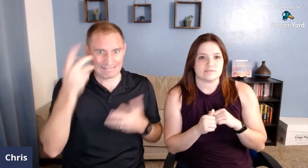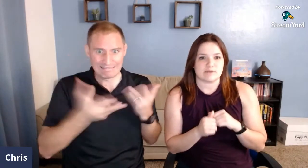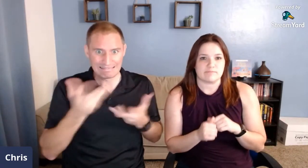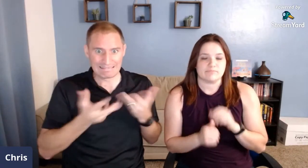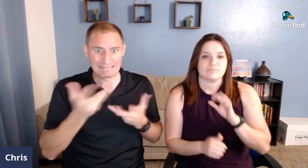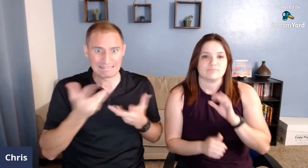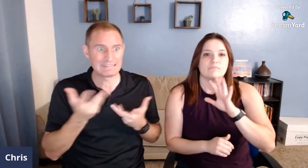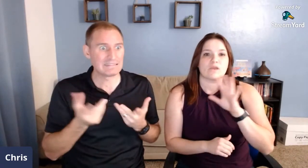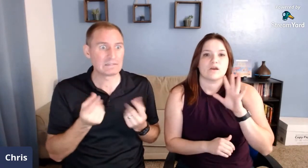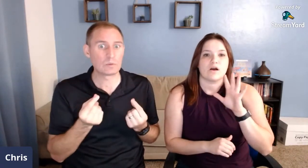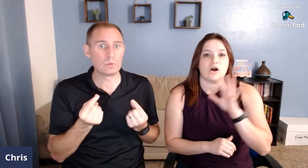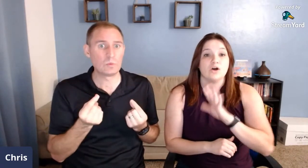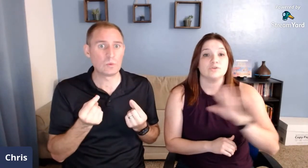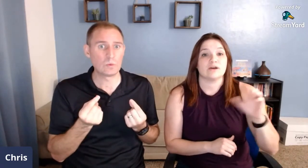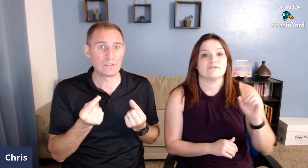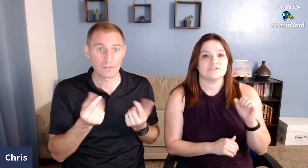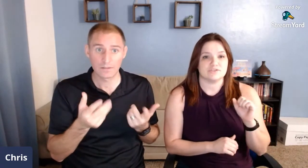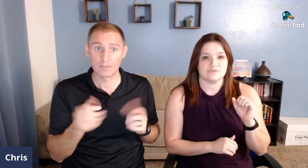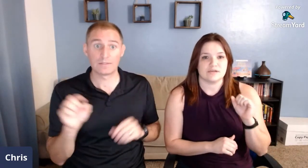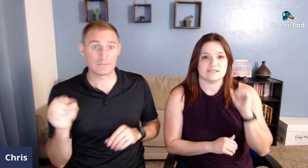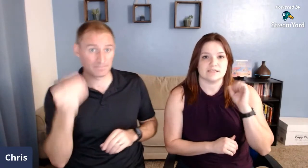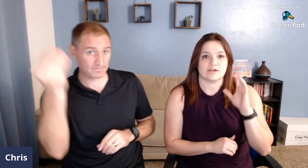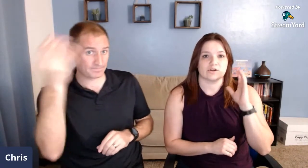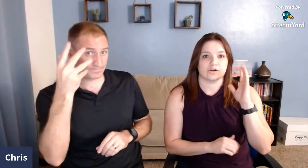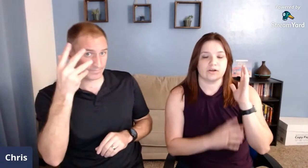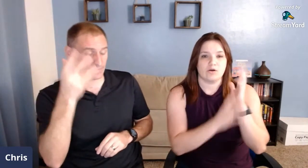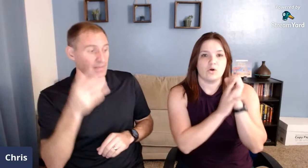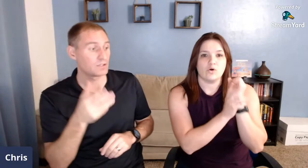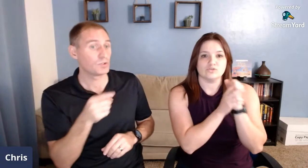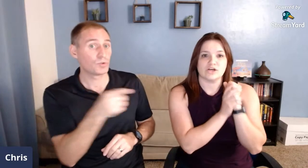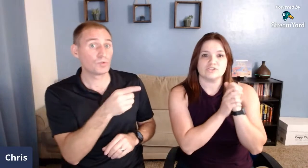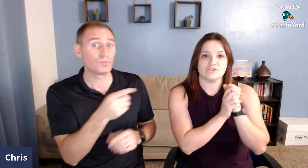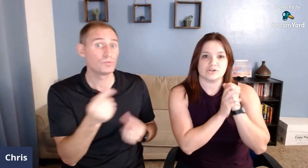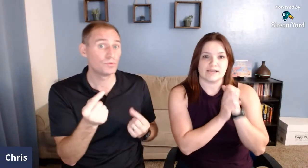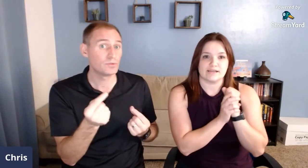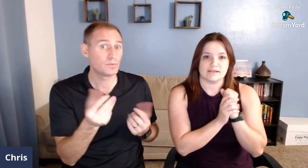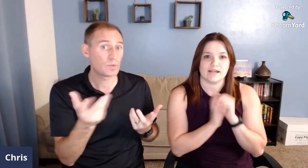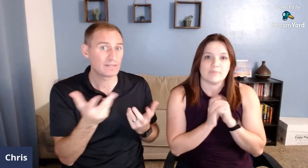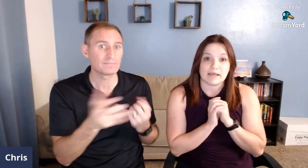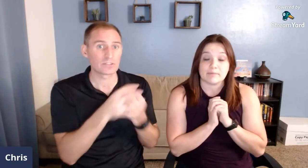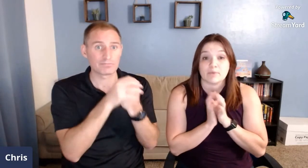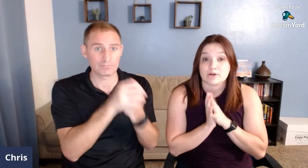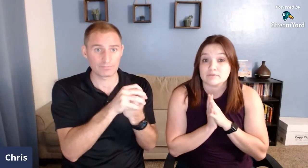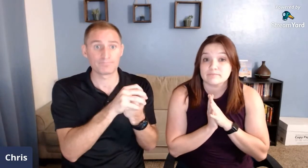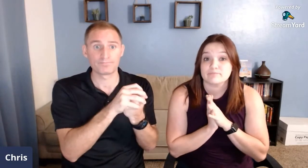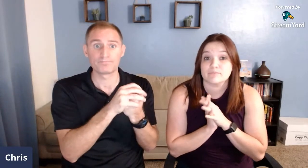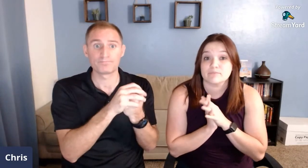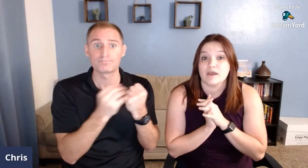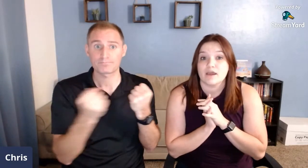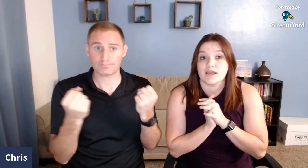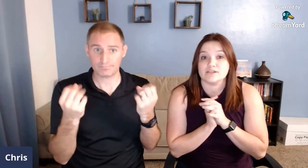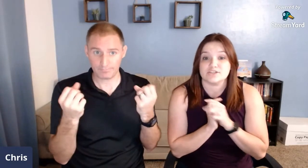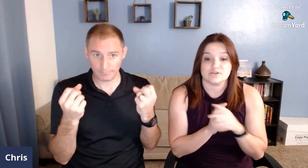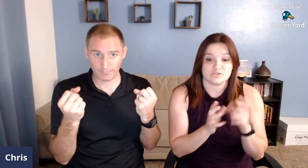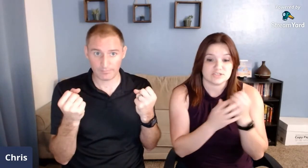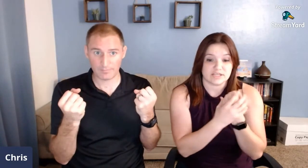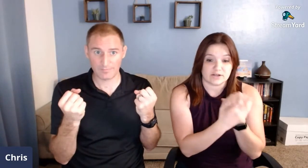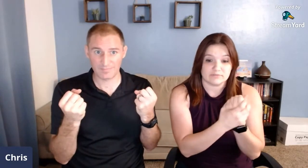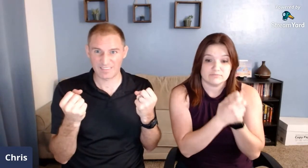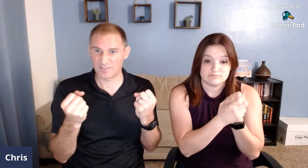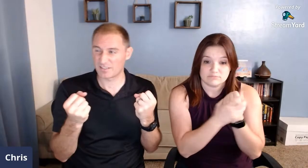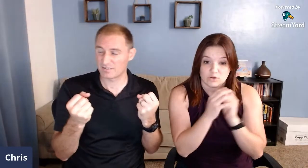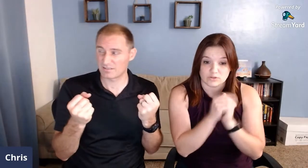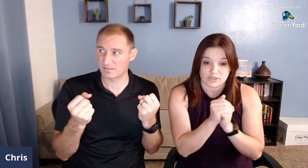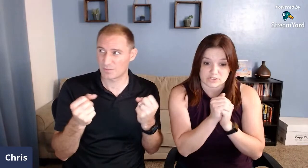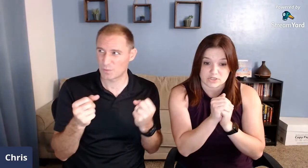she tells me, all you have to do is let her hold on to your hand. And I'm like, "Pardon?" And she goes, "Just let